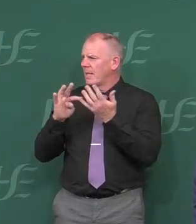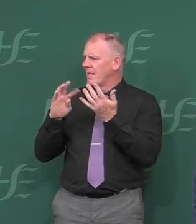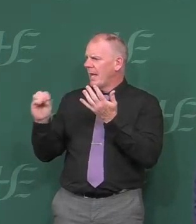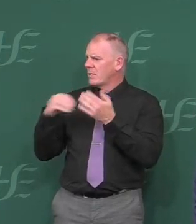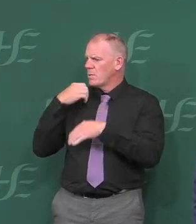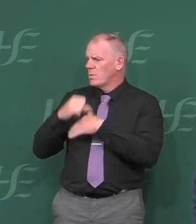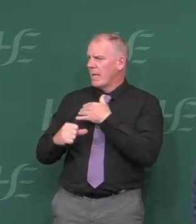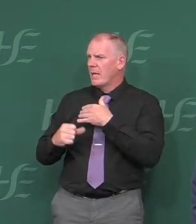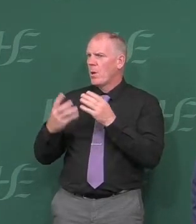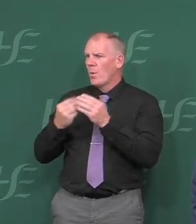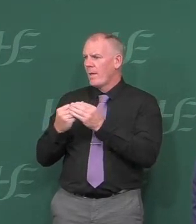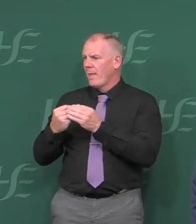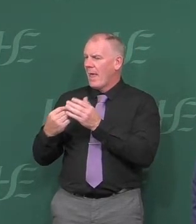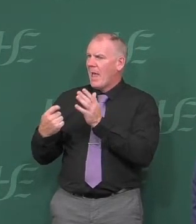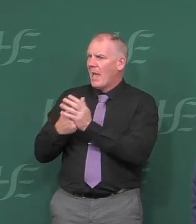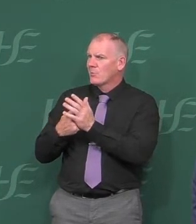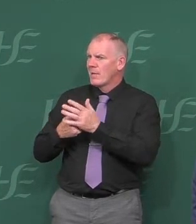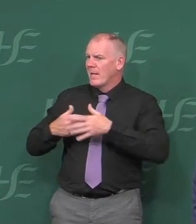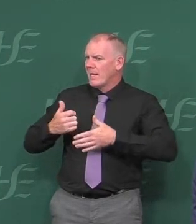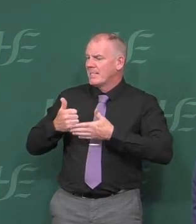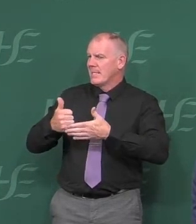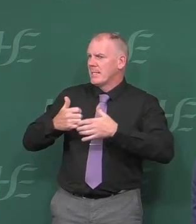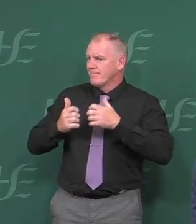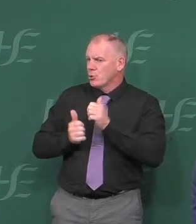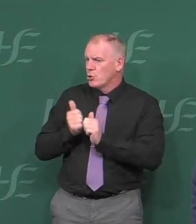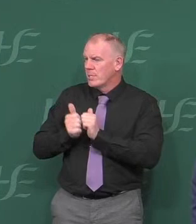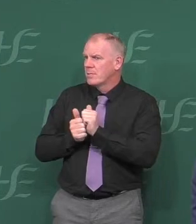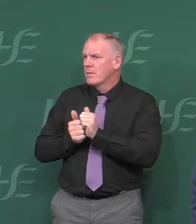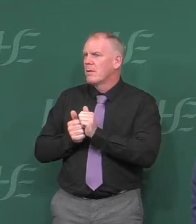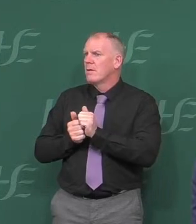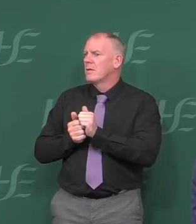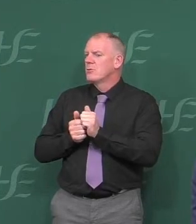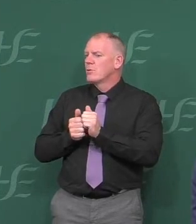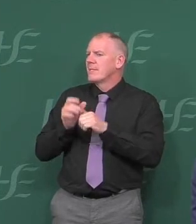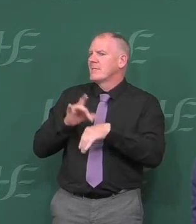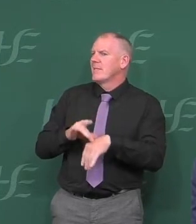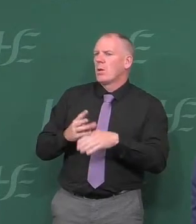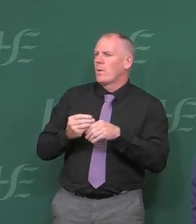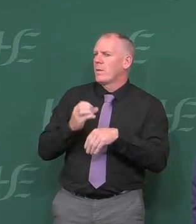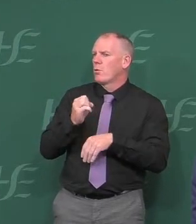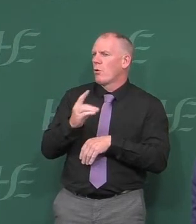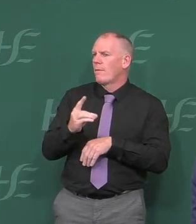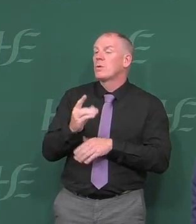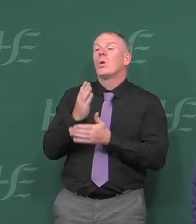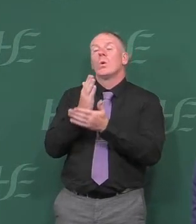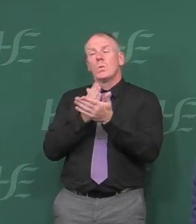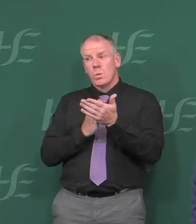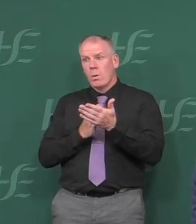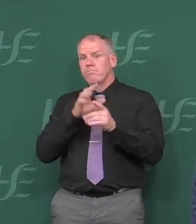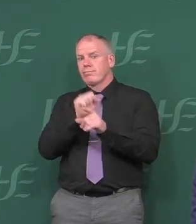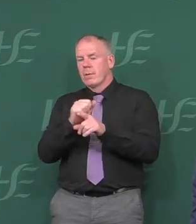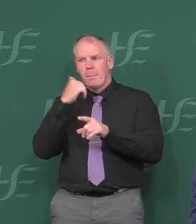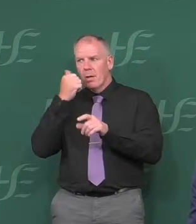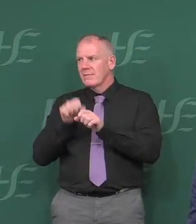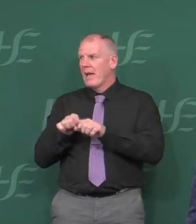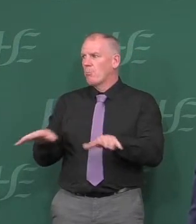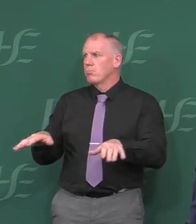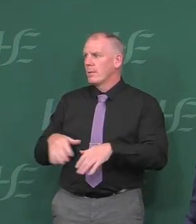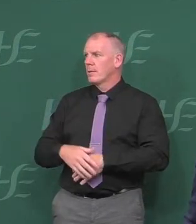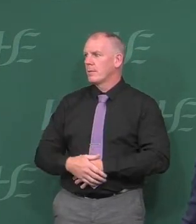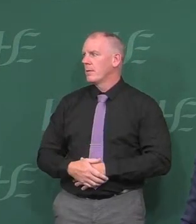today, the great majority of those patients are unwell with COVID. There are some who are detected through outbreak.